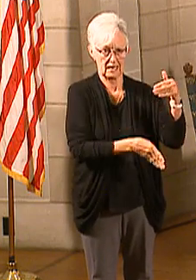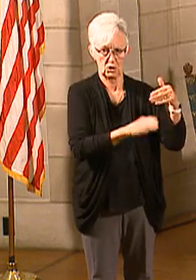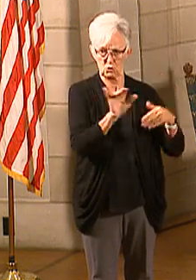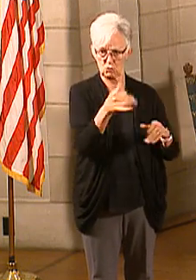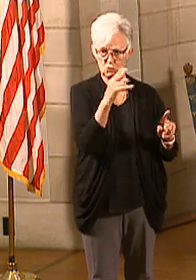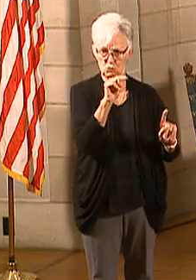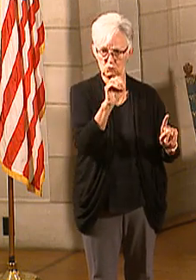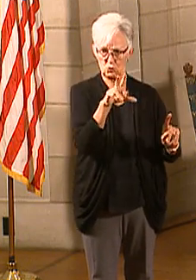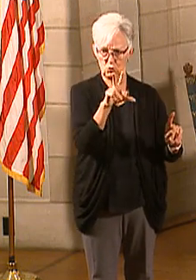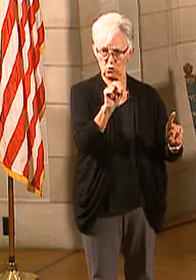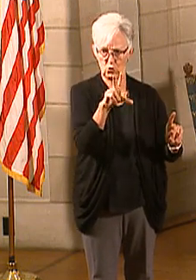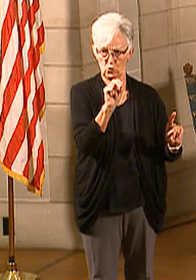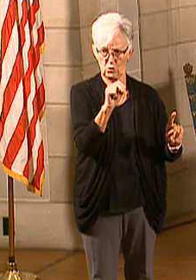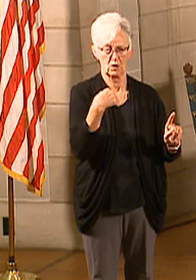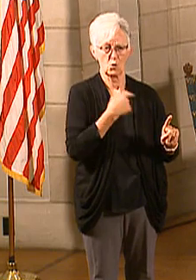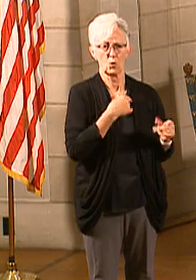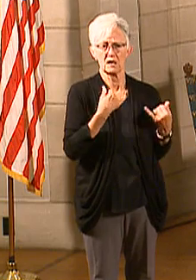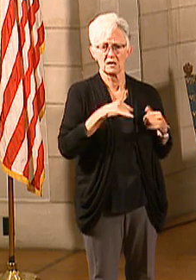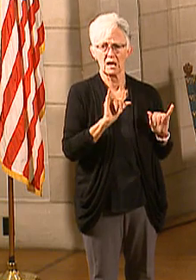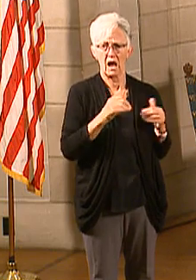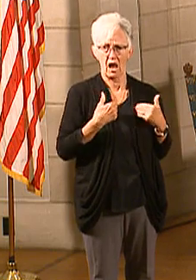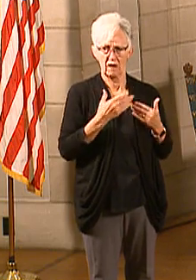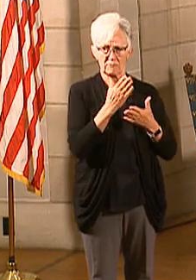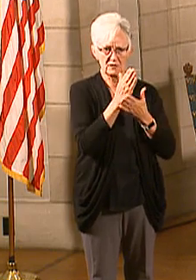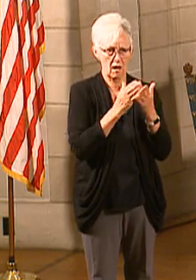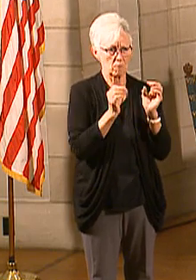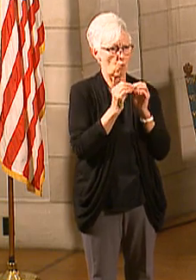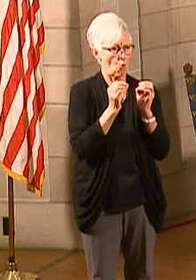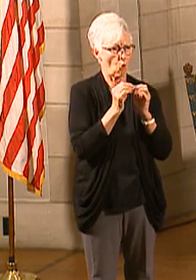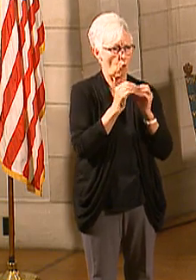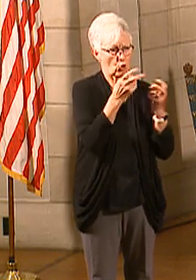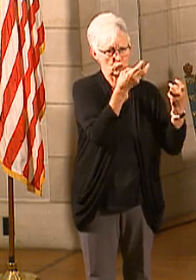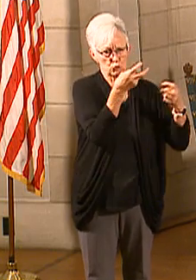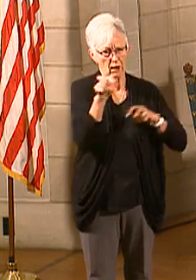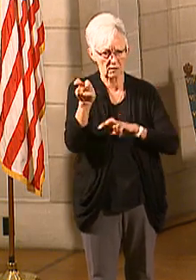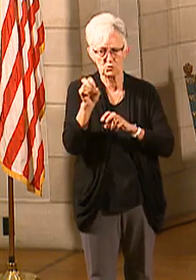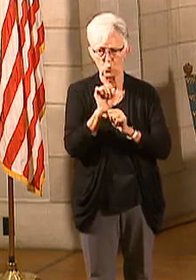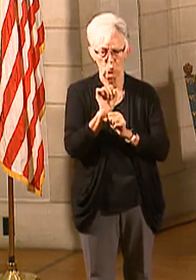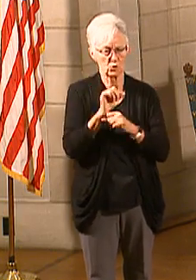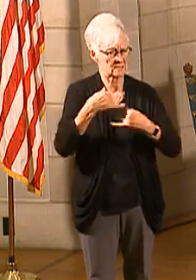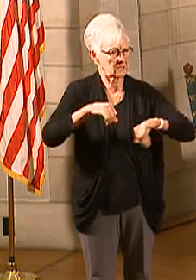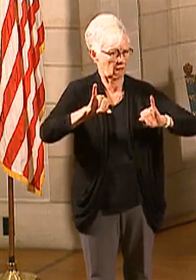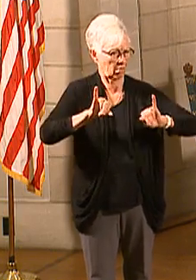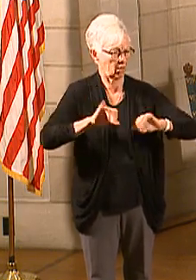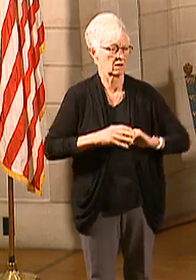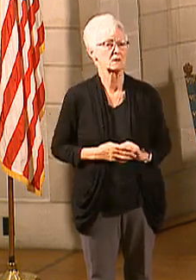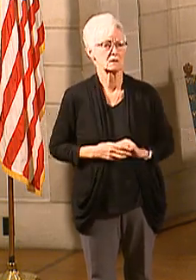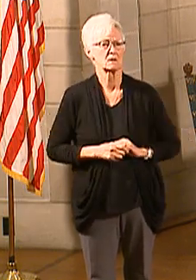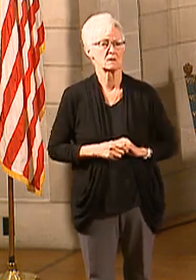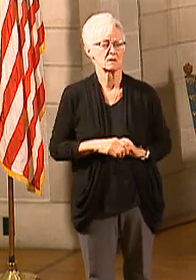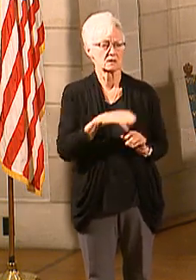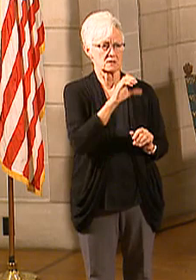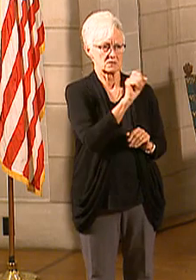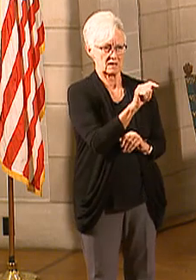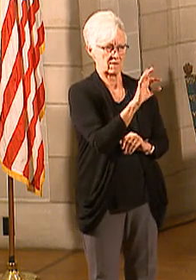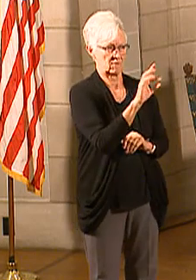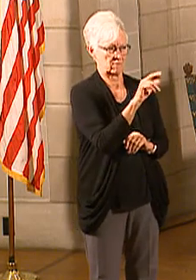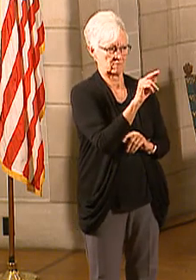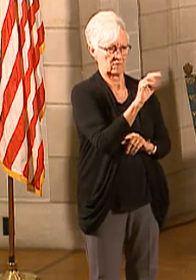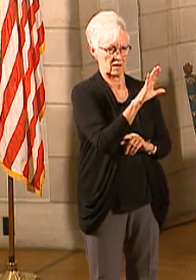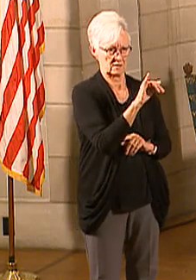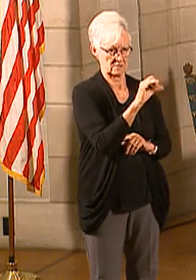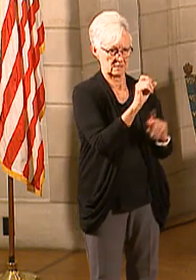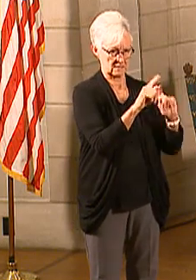some final pieces of the transition. But when the cases were transitioning to us, the St. Francis team and our team,